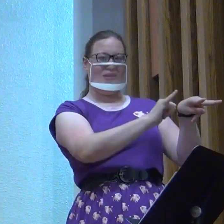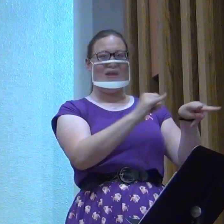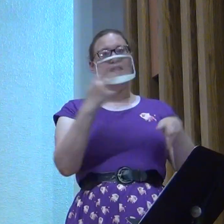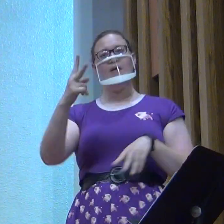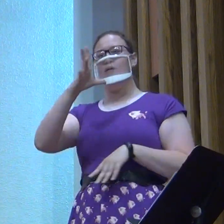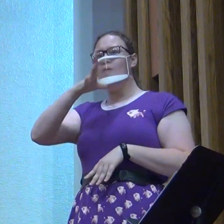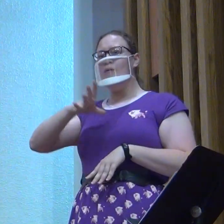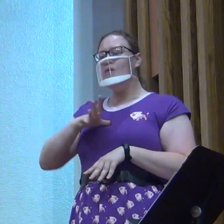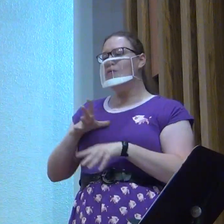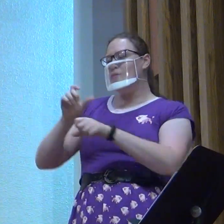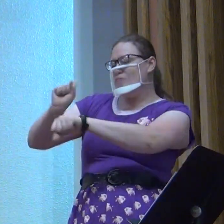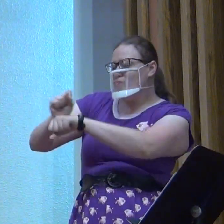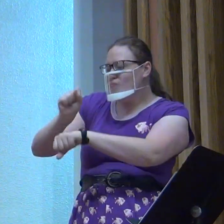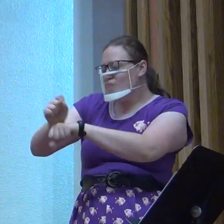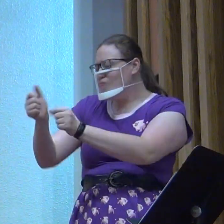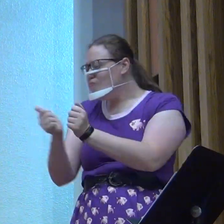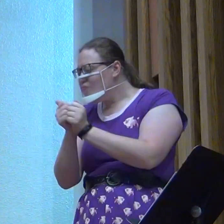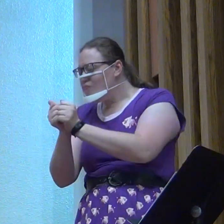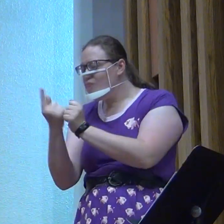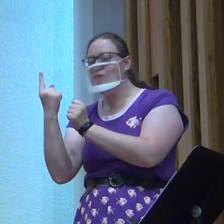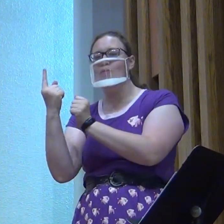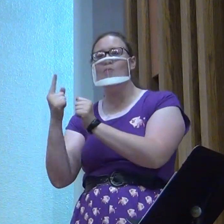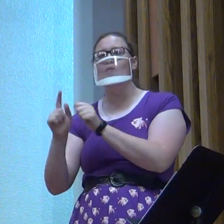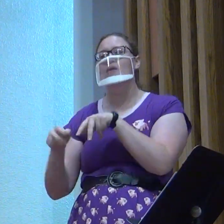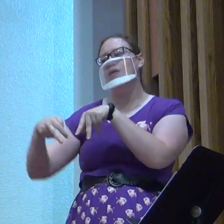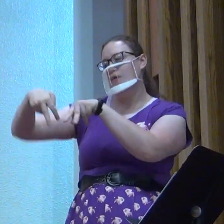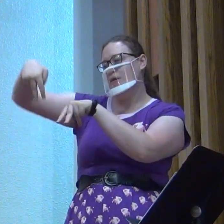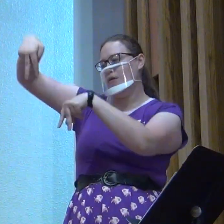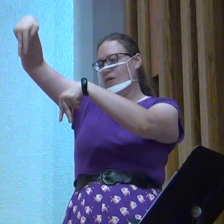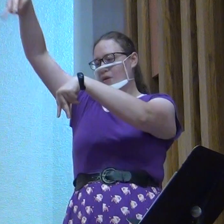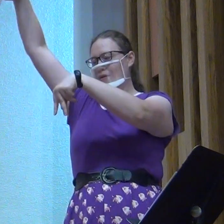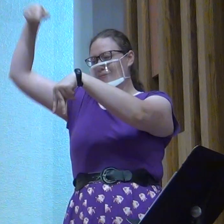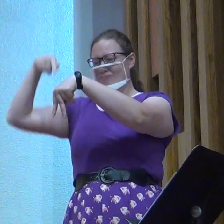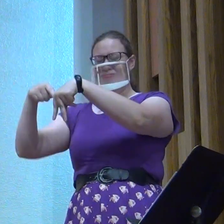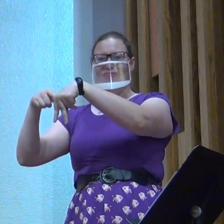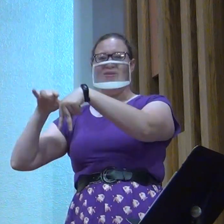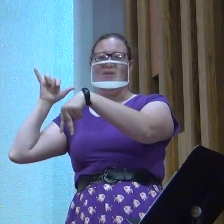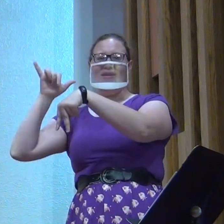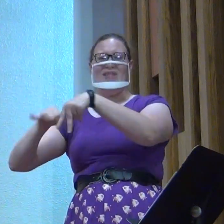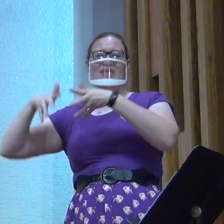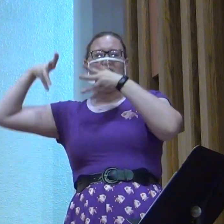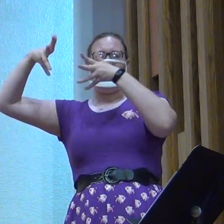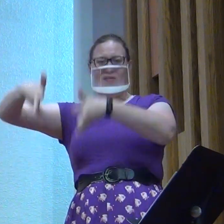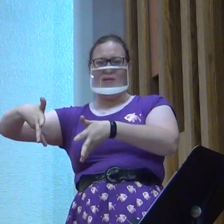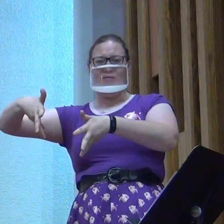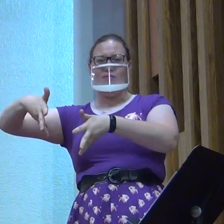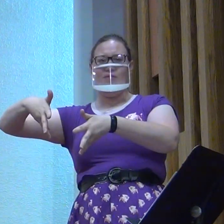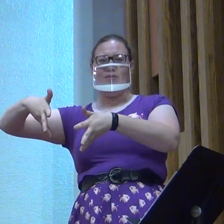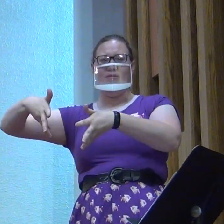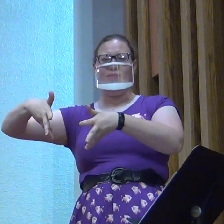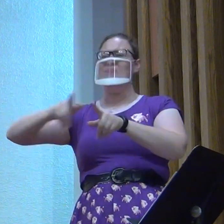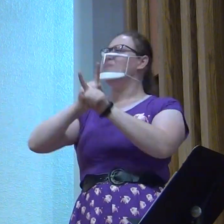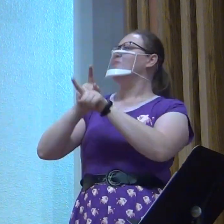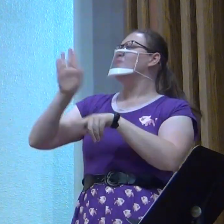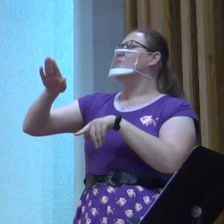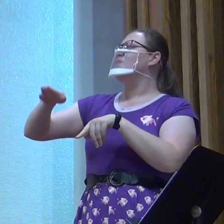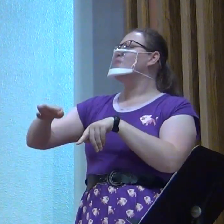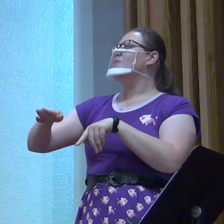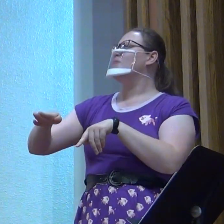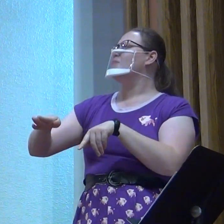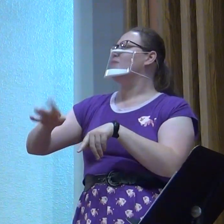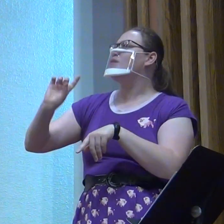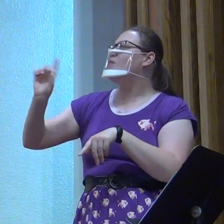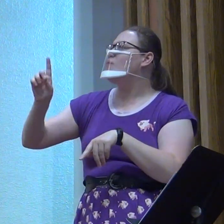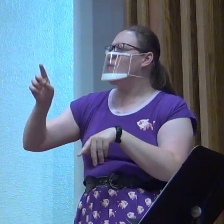grinding grain together. One will be taken and the other left." "Where, Lord?"